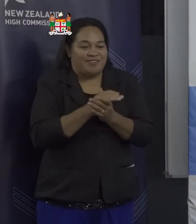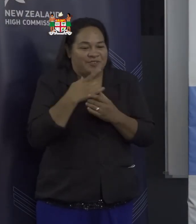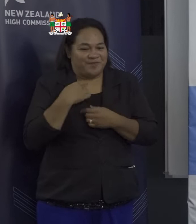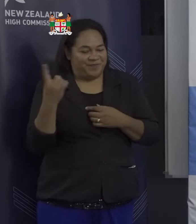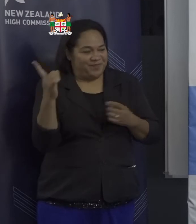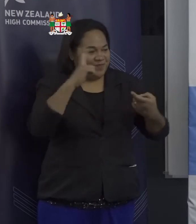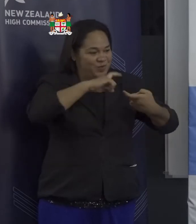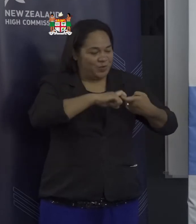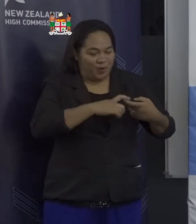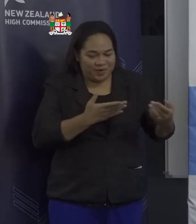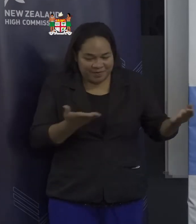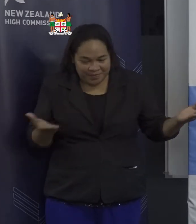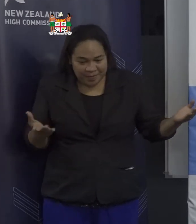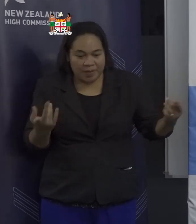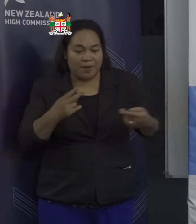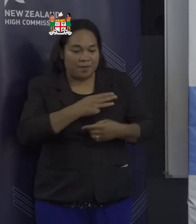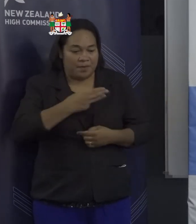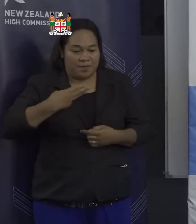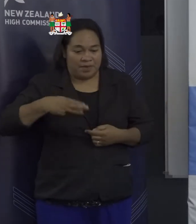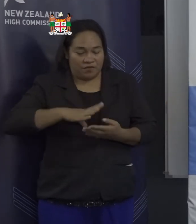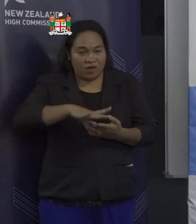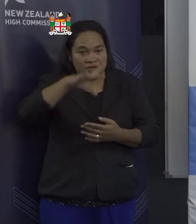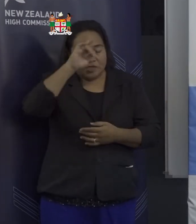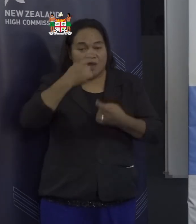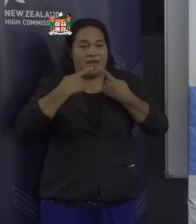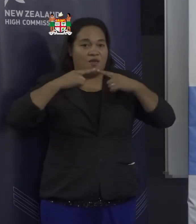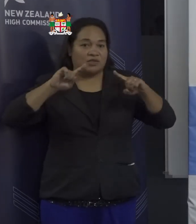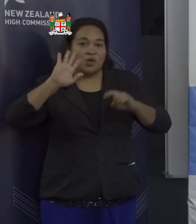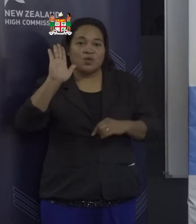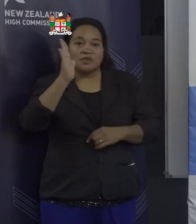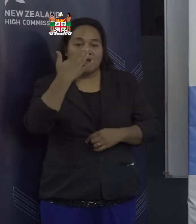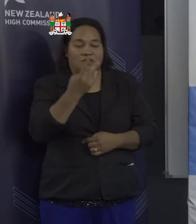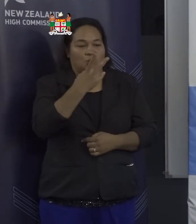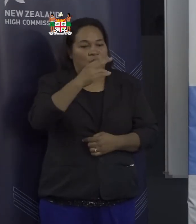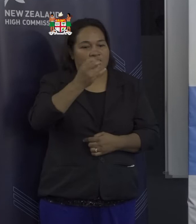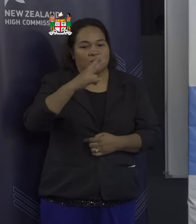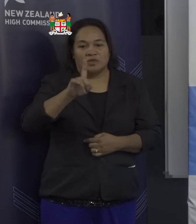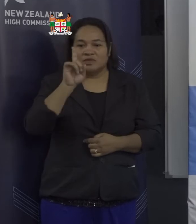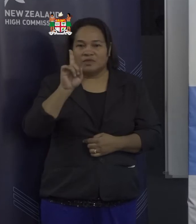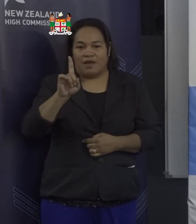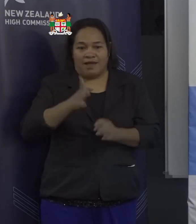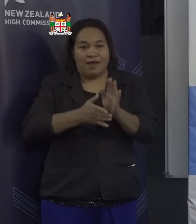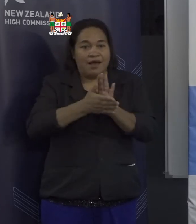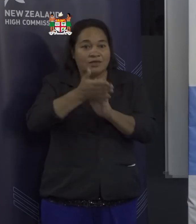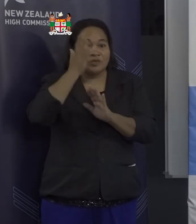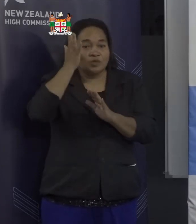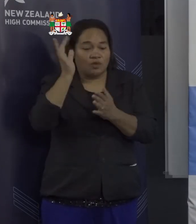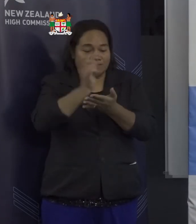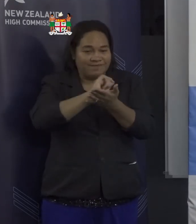together with the Ministry of Education and the Minister in announcing the results of the 2021 Secondary Schools Essay